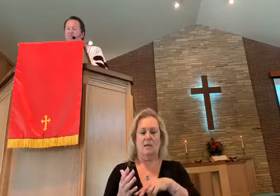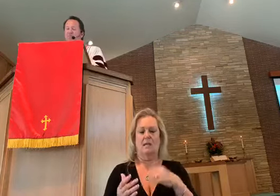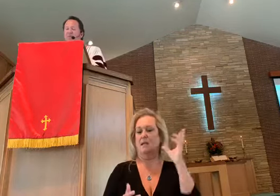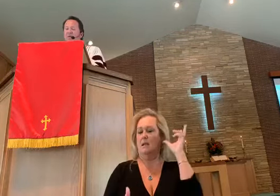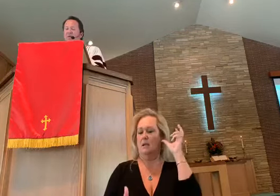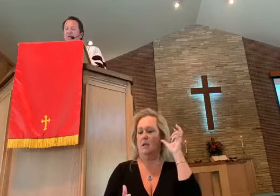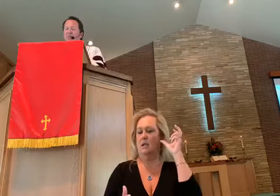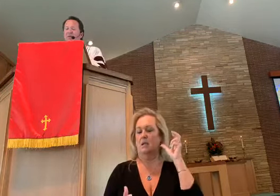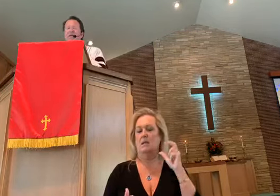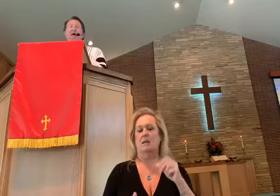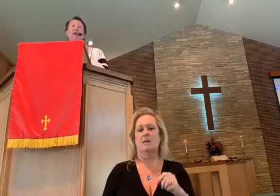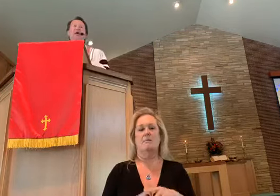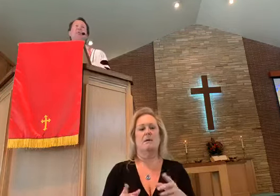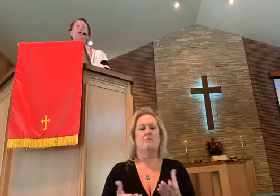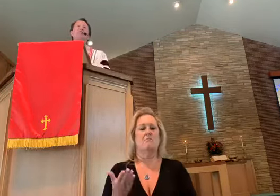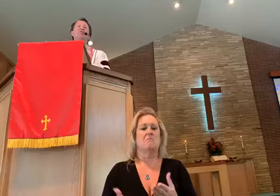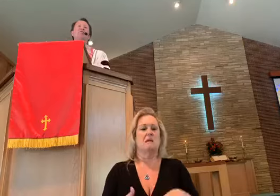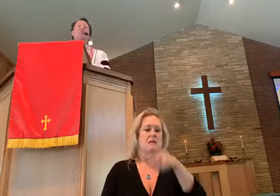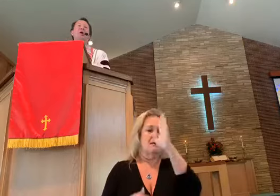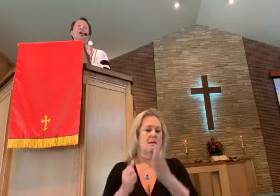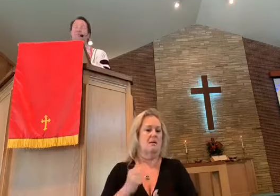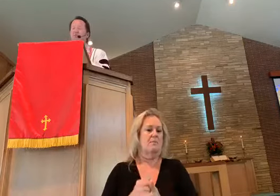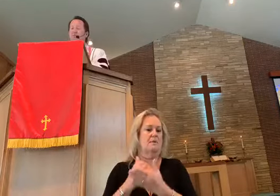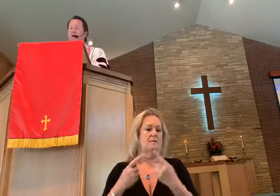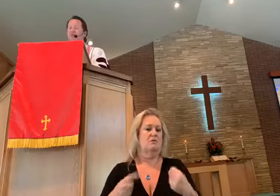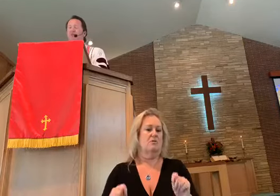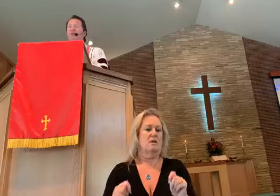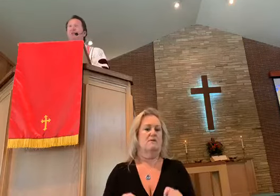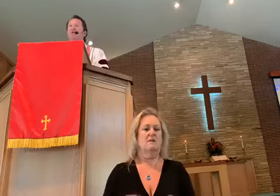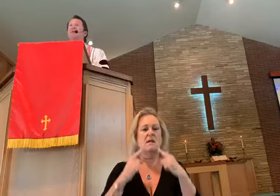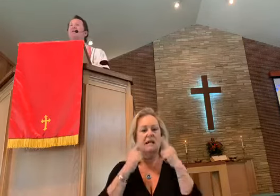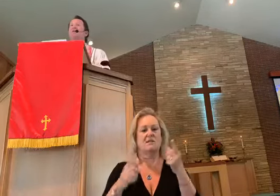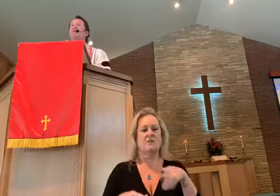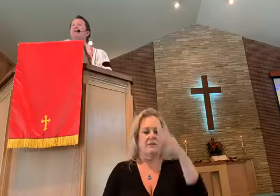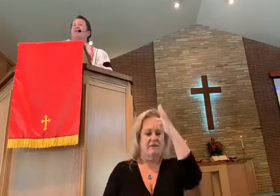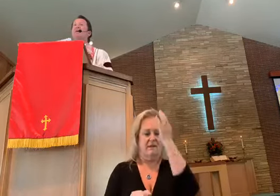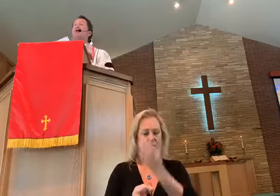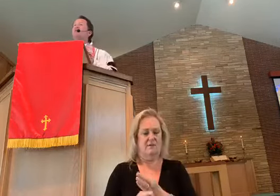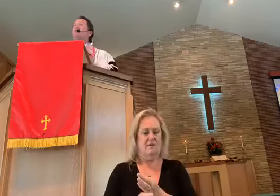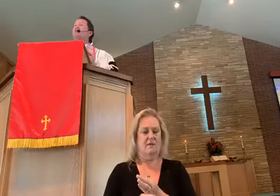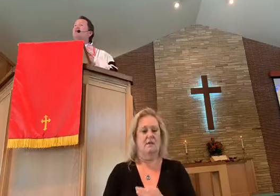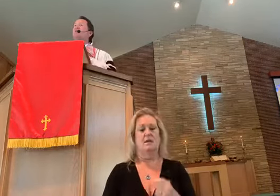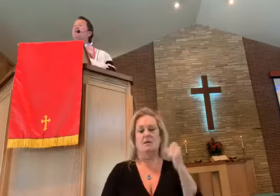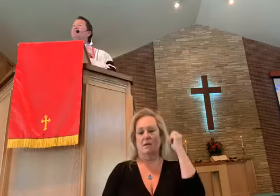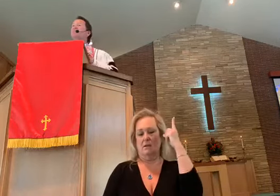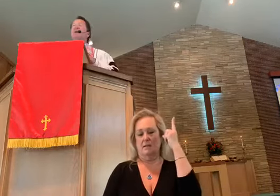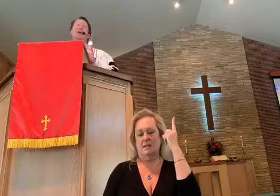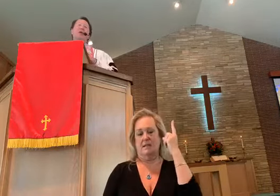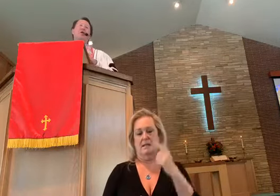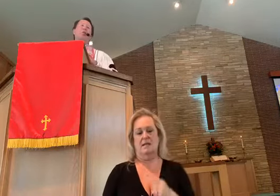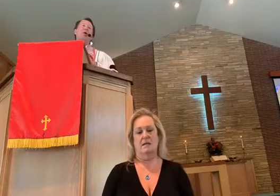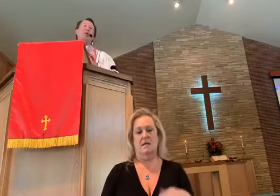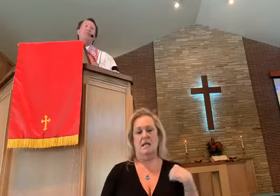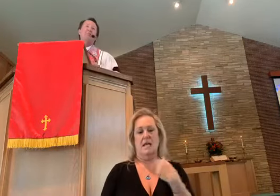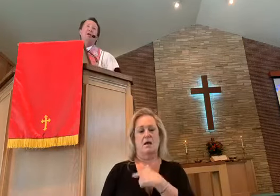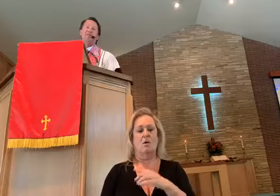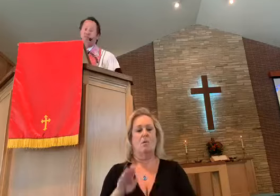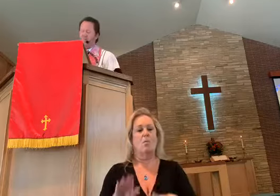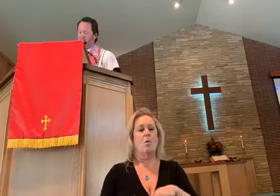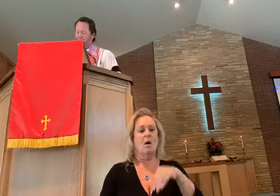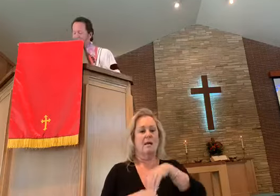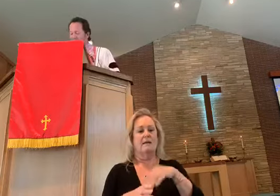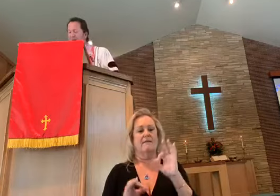hearing, but may God help us to strive to respond faithfully in our understanding and in our walk in